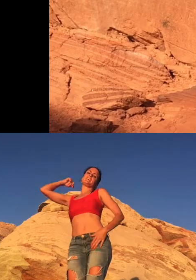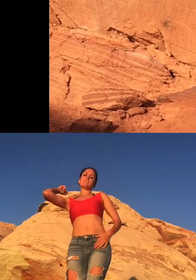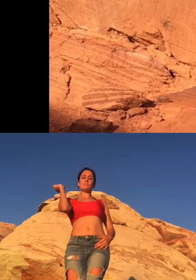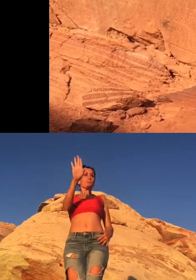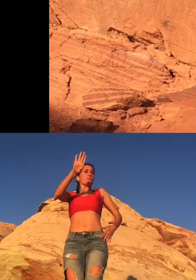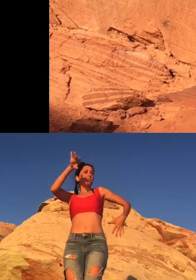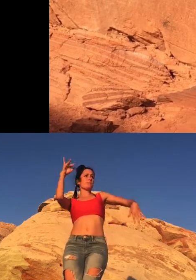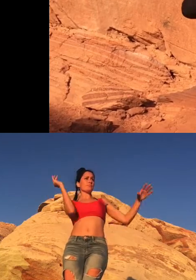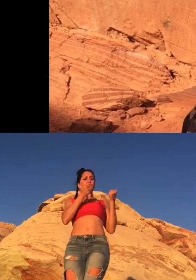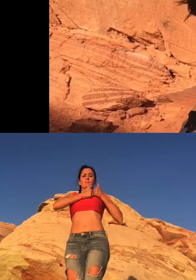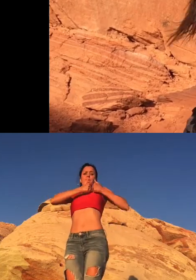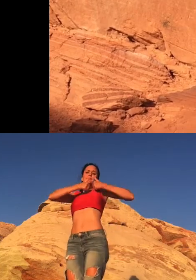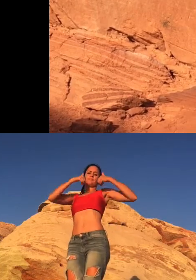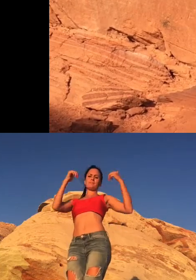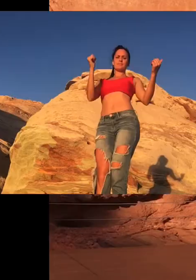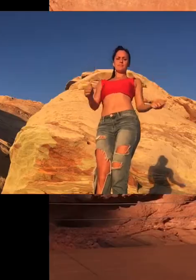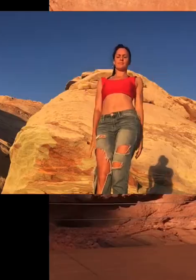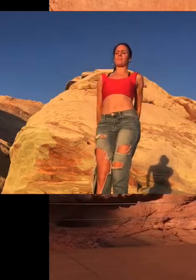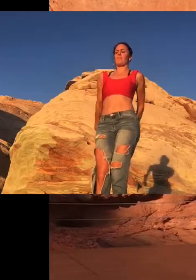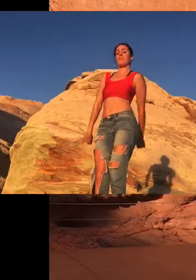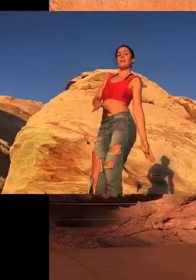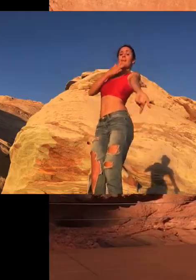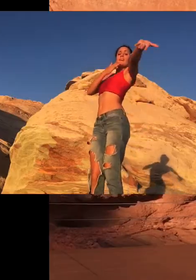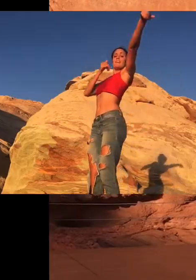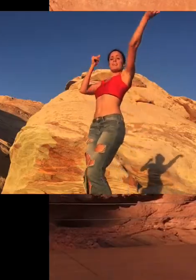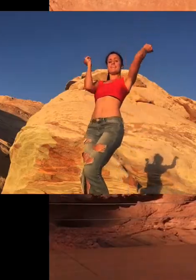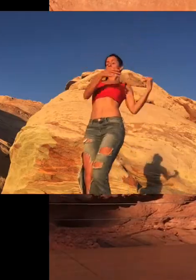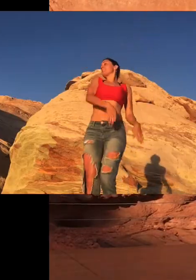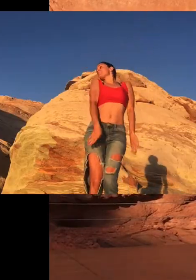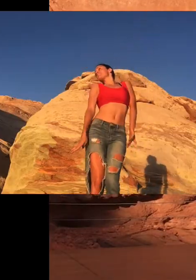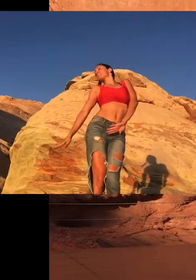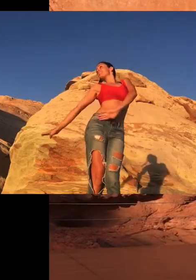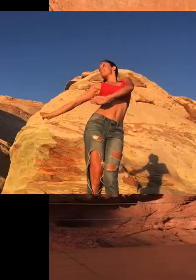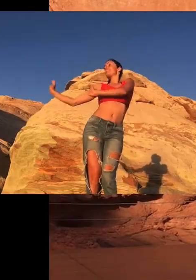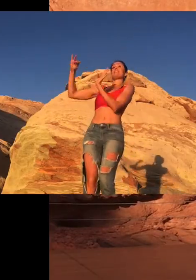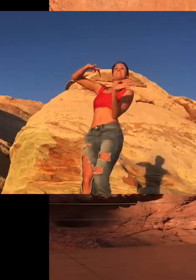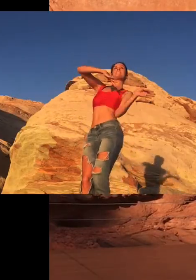to say you're mine Honey